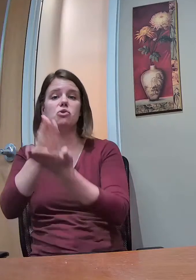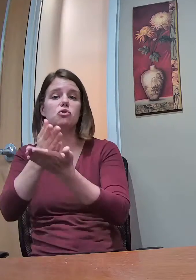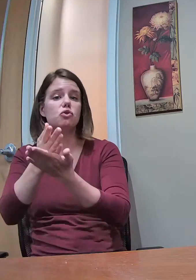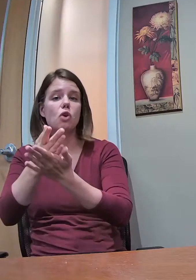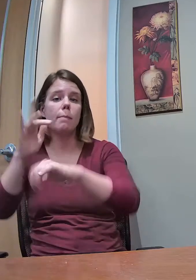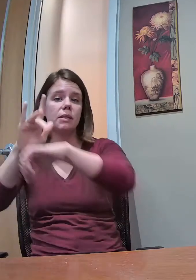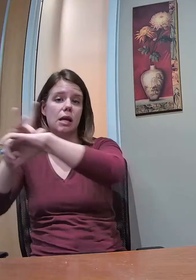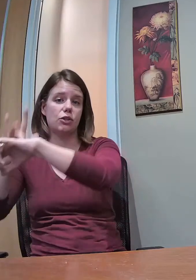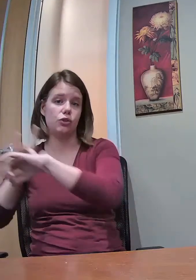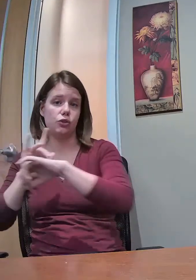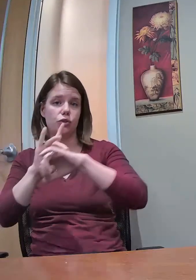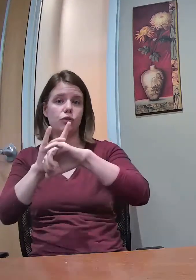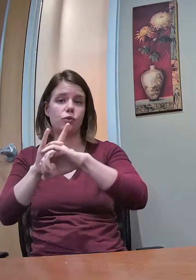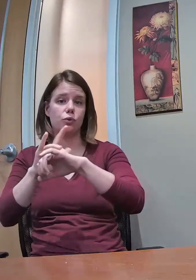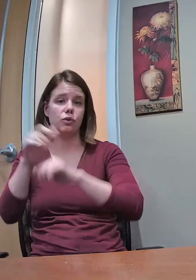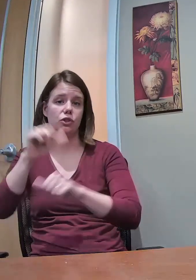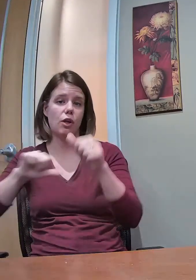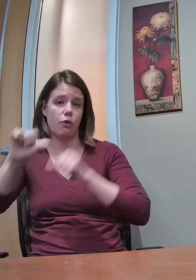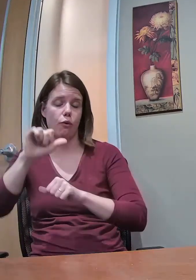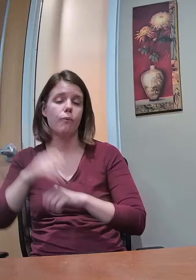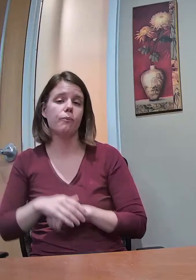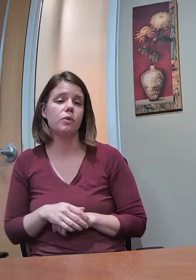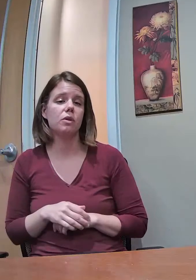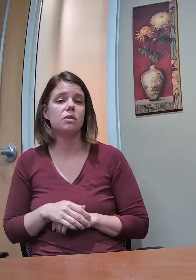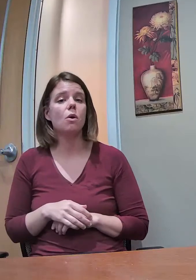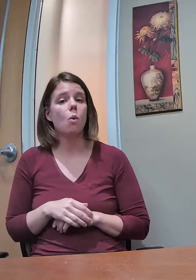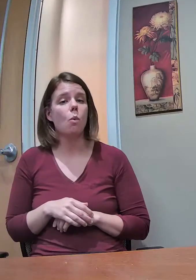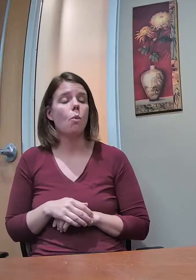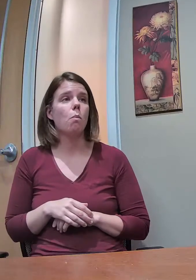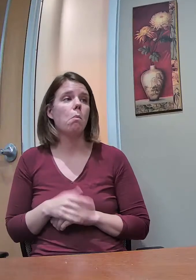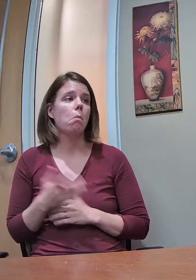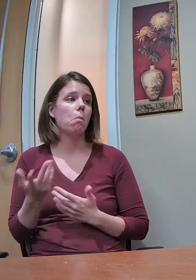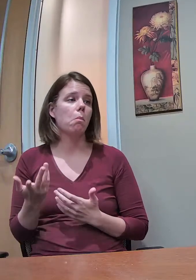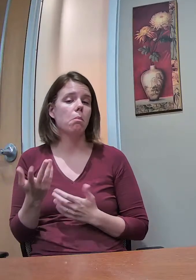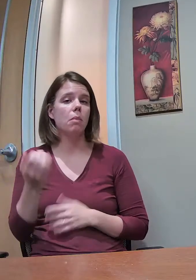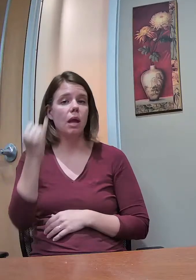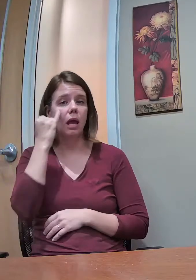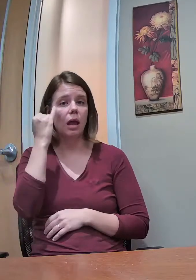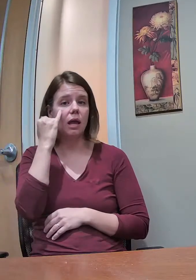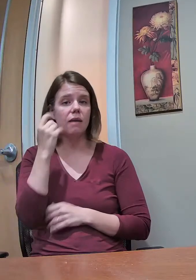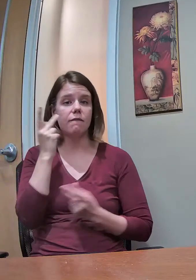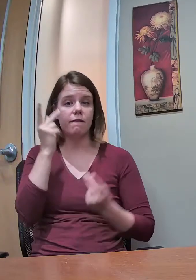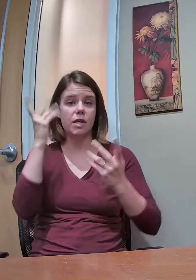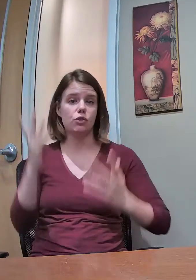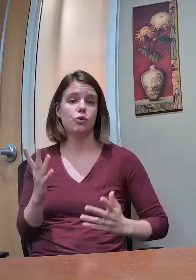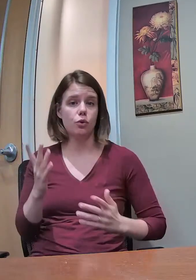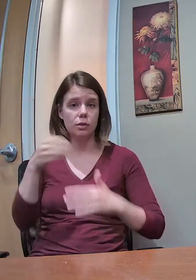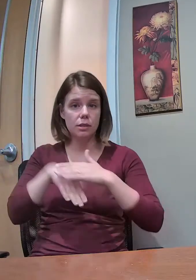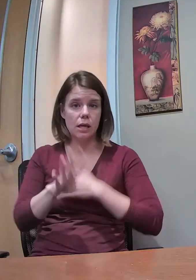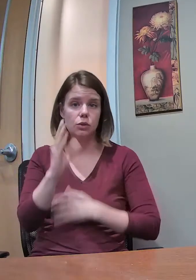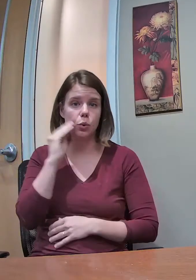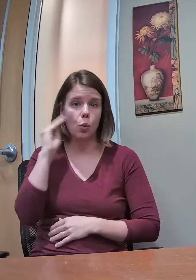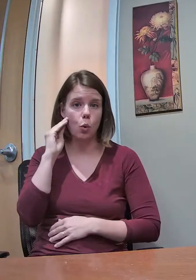between caregivers and general visitors who are fully immunized and residents